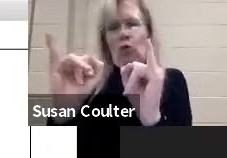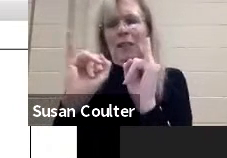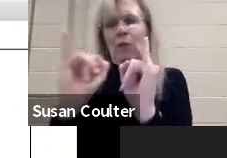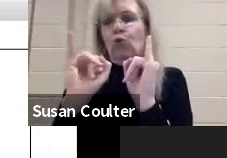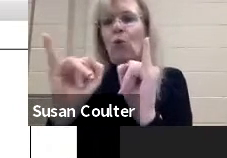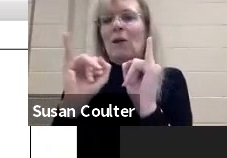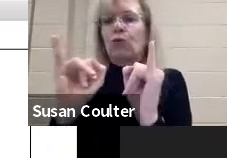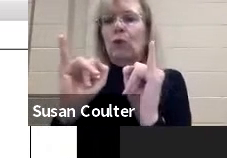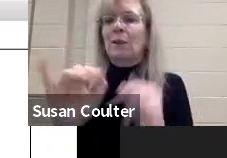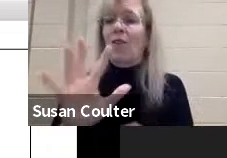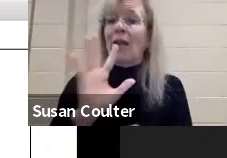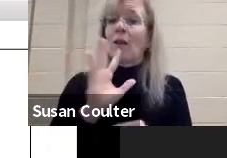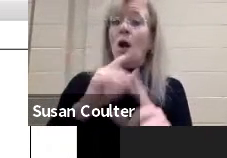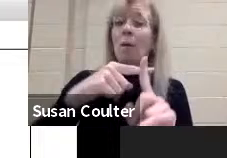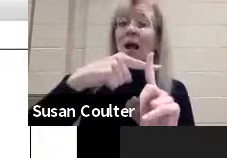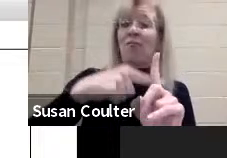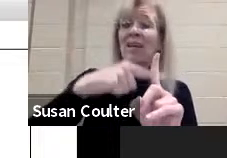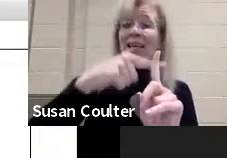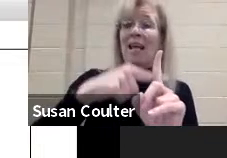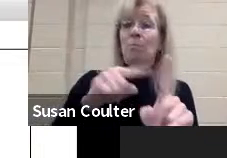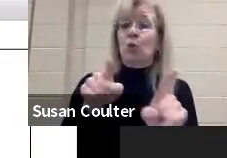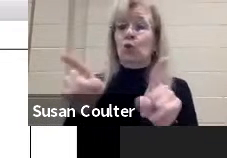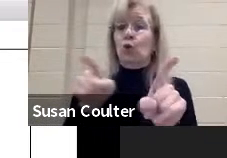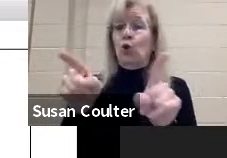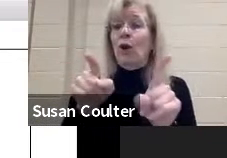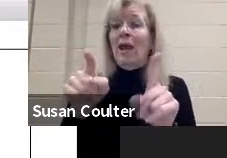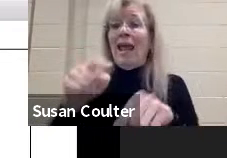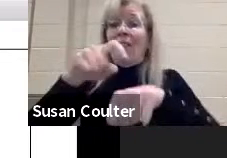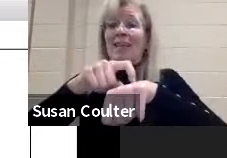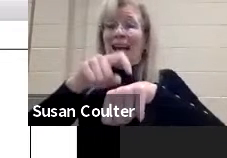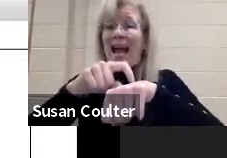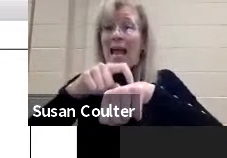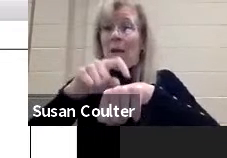at their instructions. They talk about the temperature